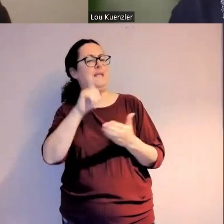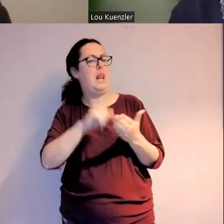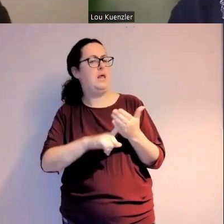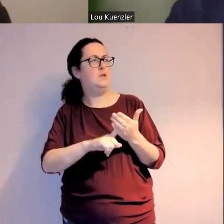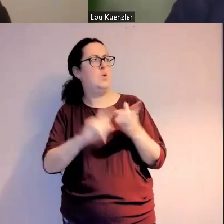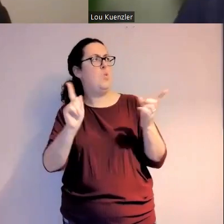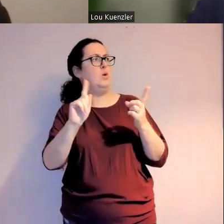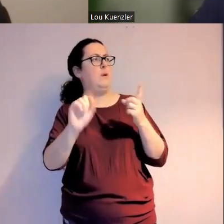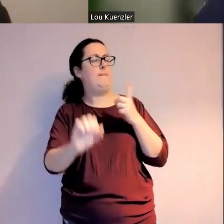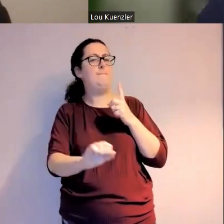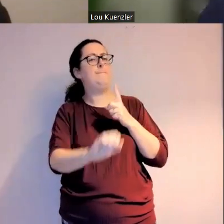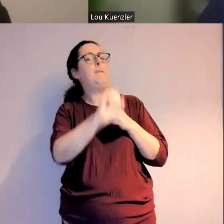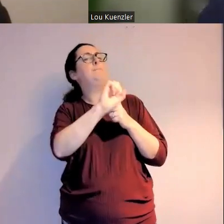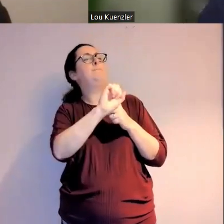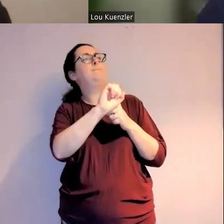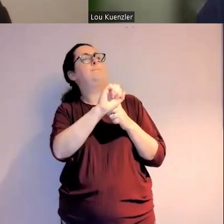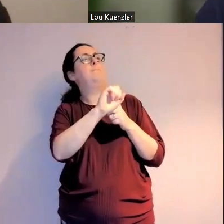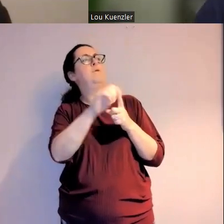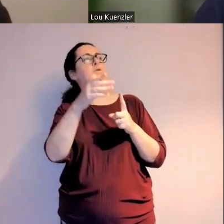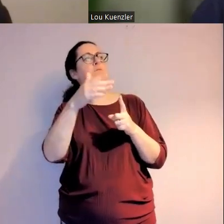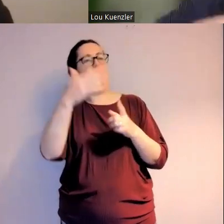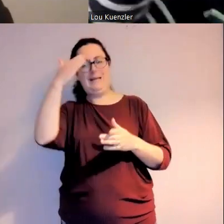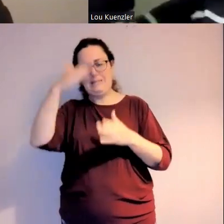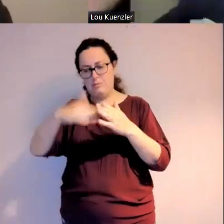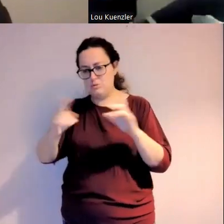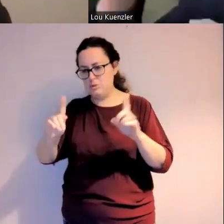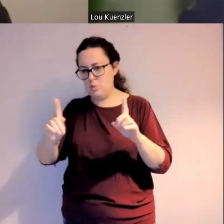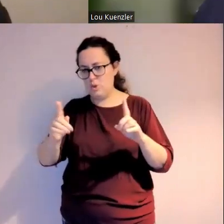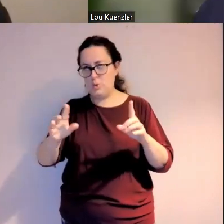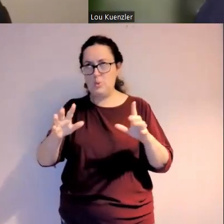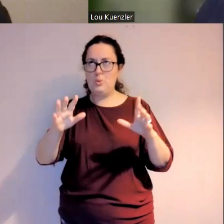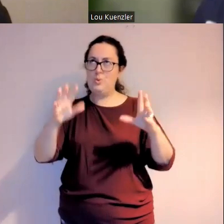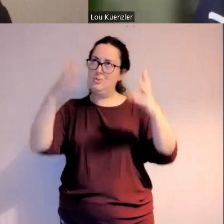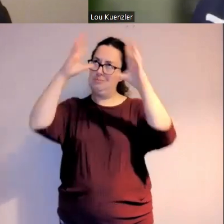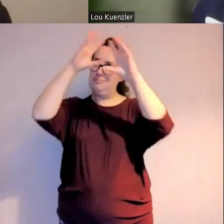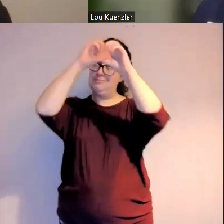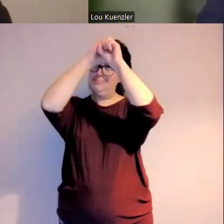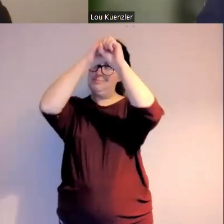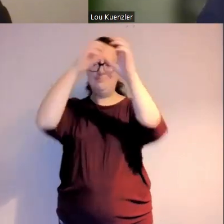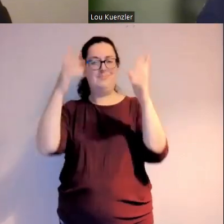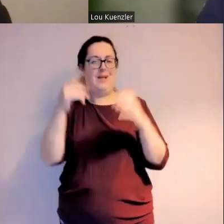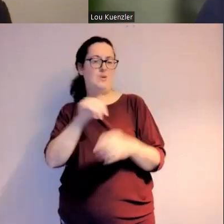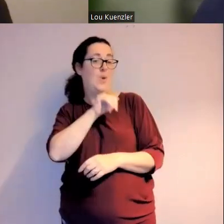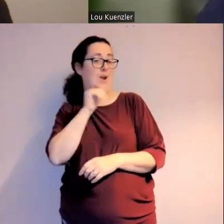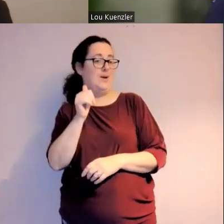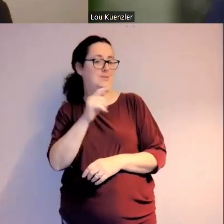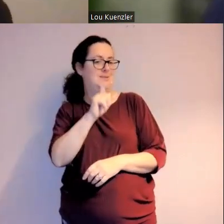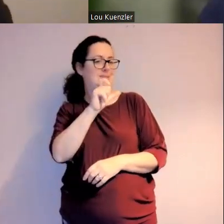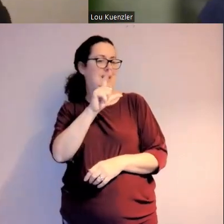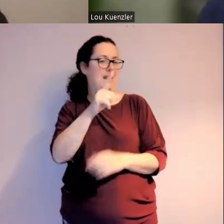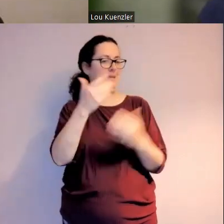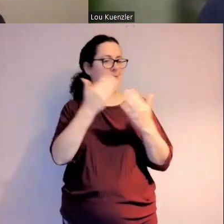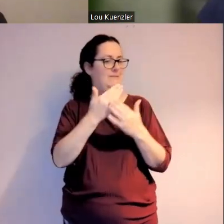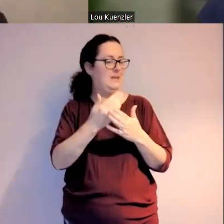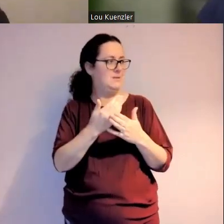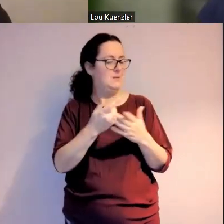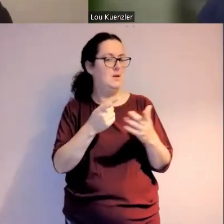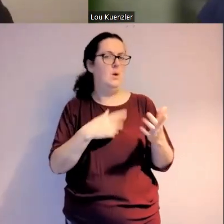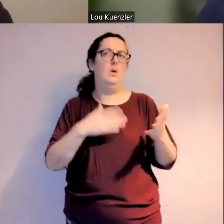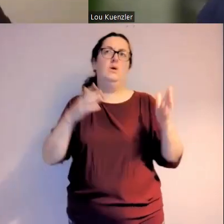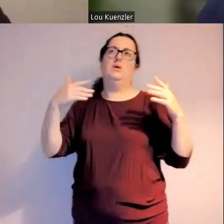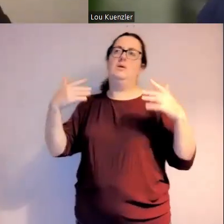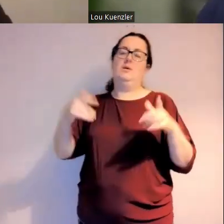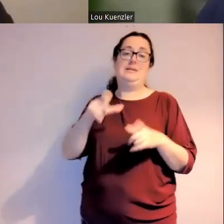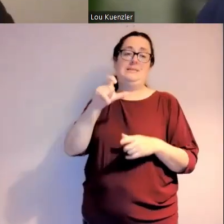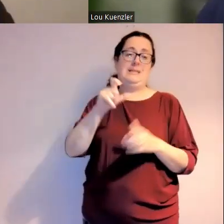stands out that you took away from that experience? Which is nice to end on a sort of City Lit thing on a City Lit evening. It really is. I mean, City Lit's